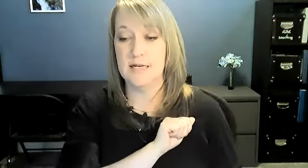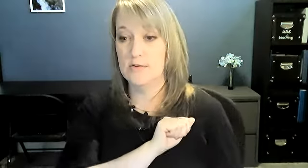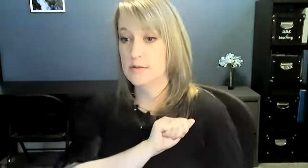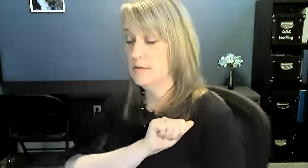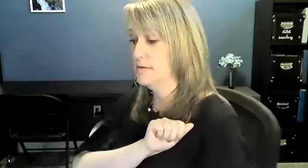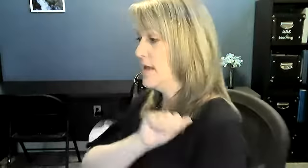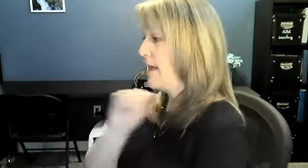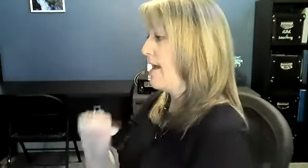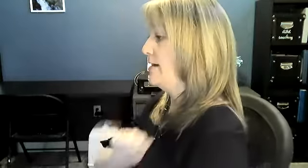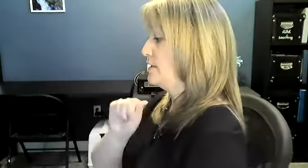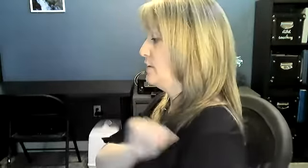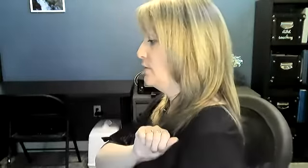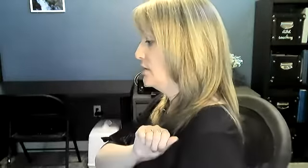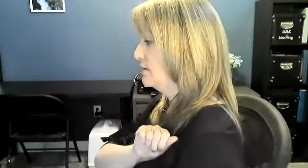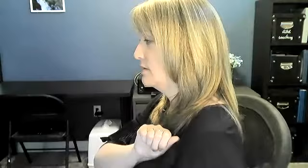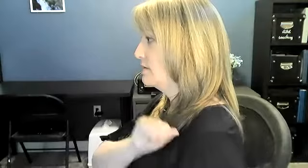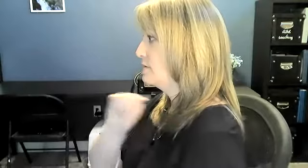down. Attitude.